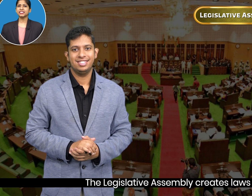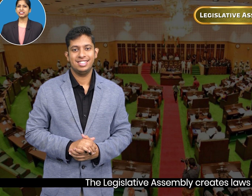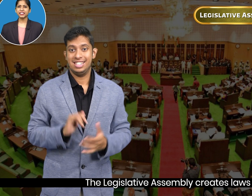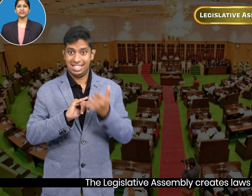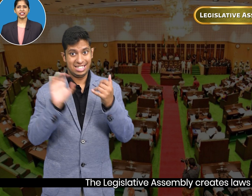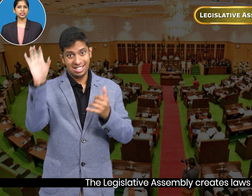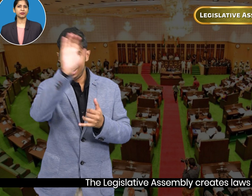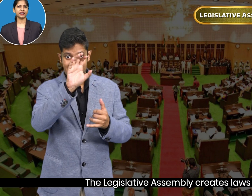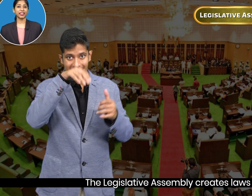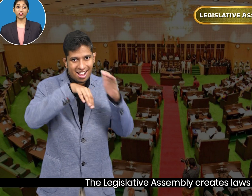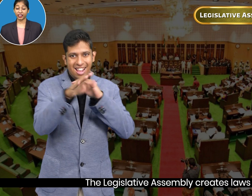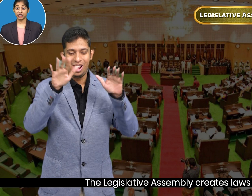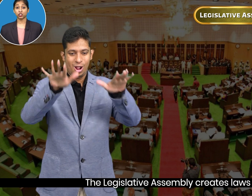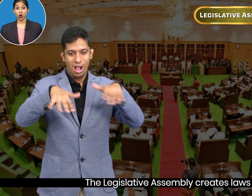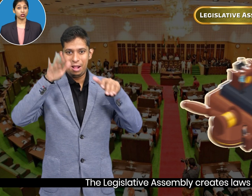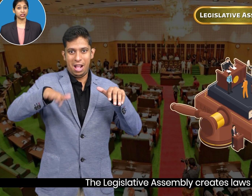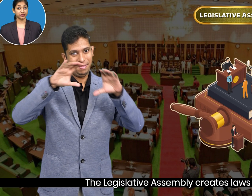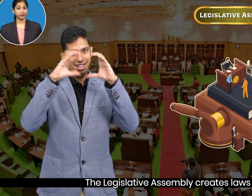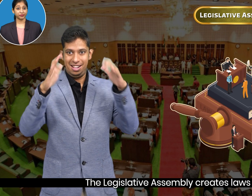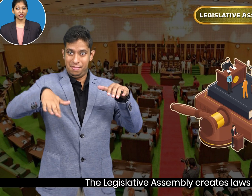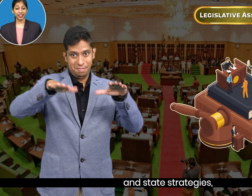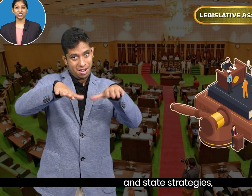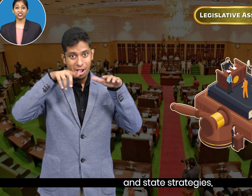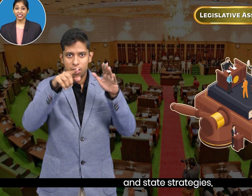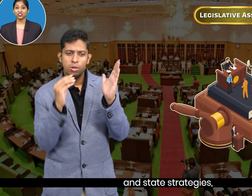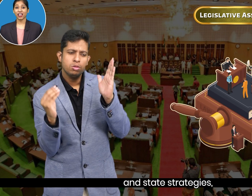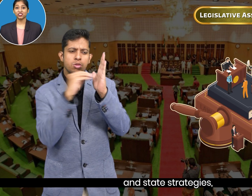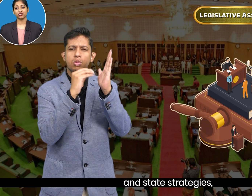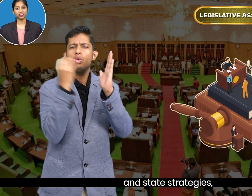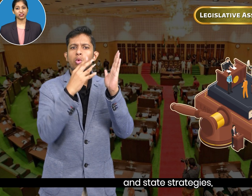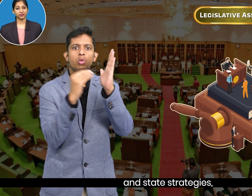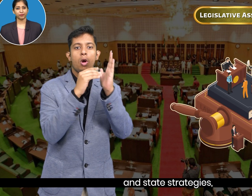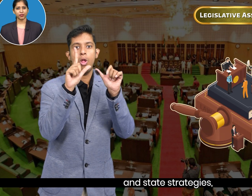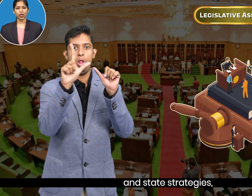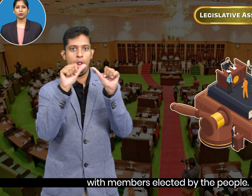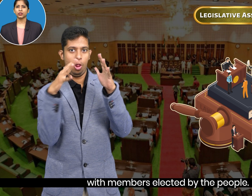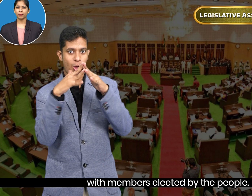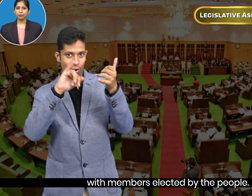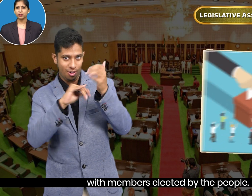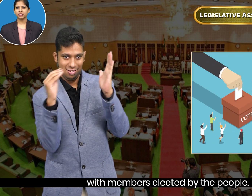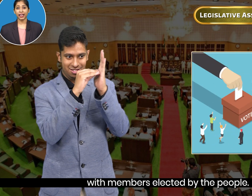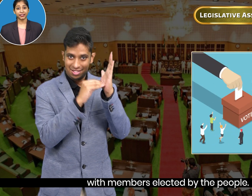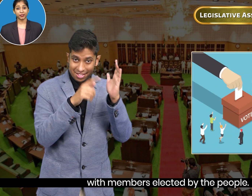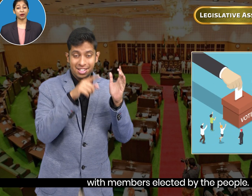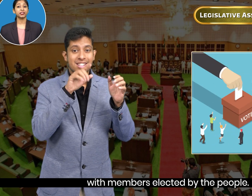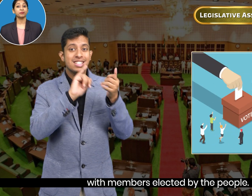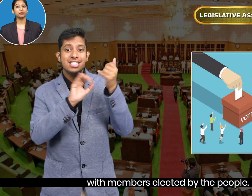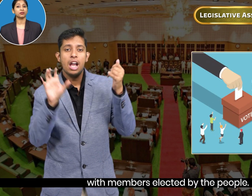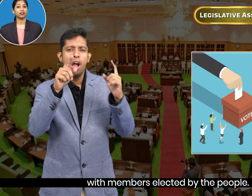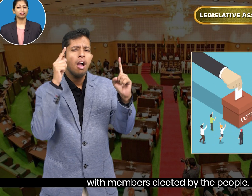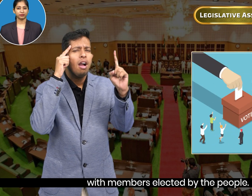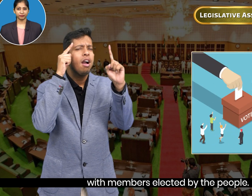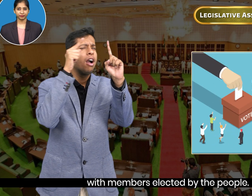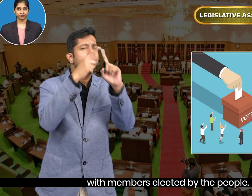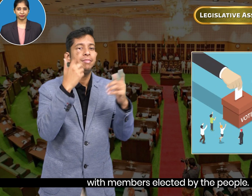The Legislative Assembly creates laws and state strategies with members elected by the